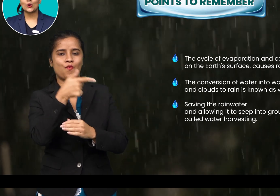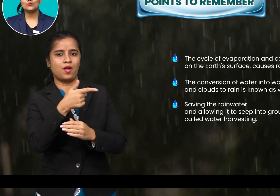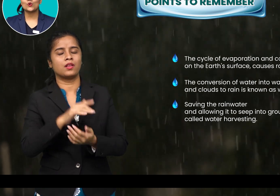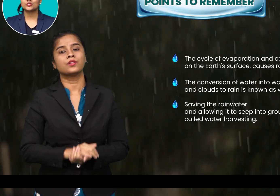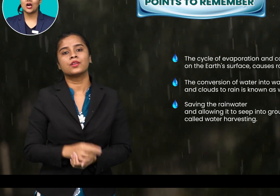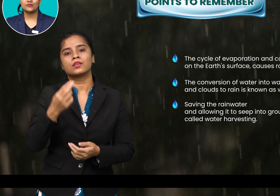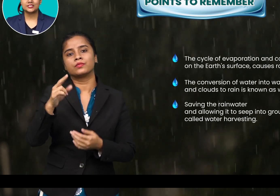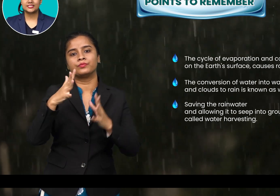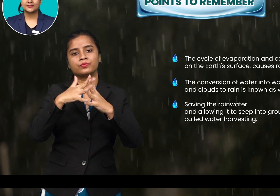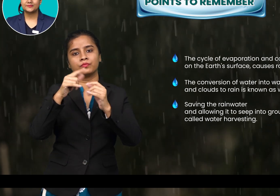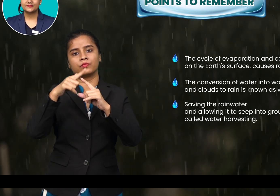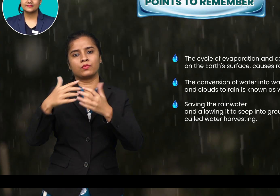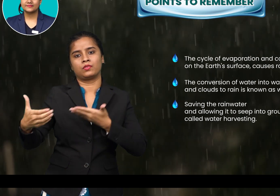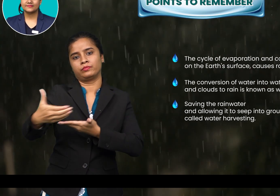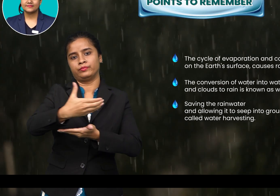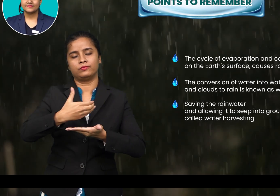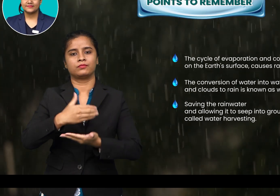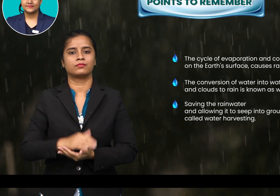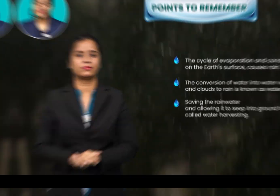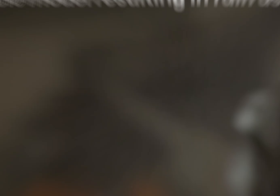is called water harvesting.